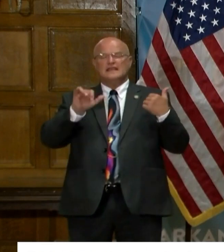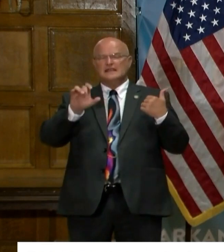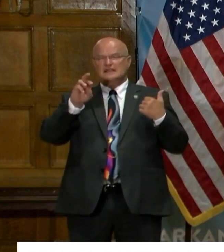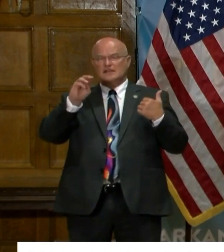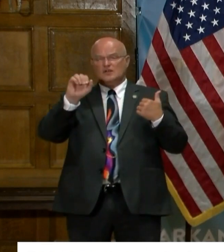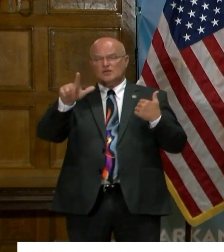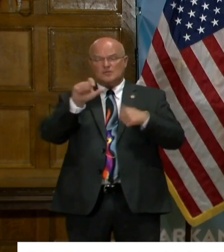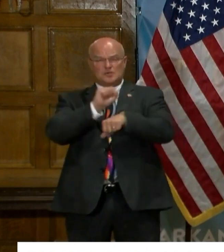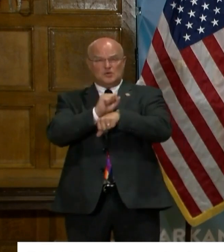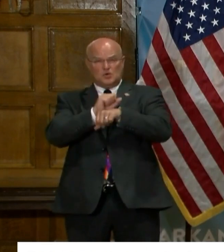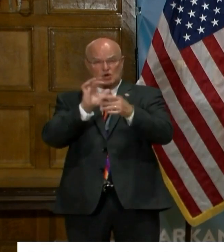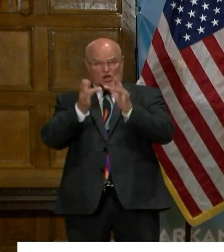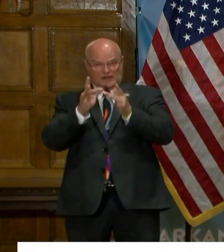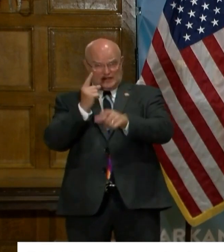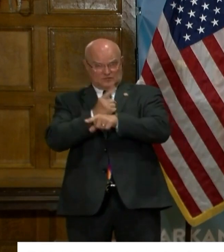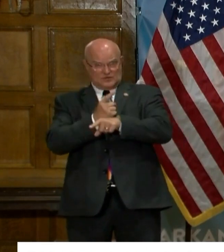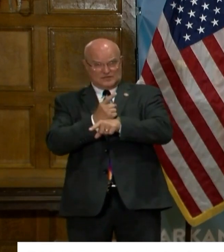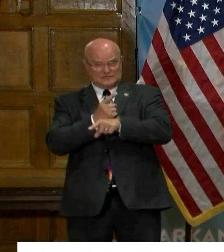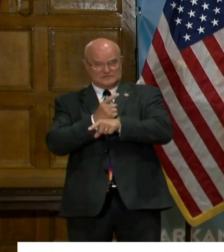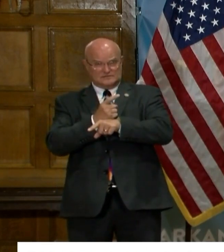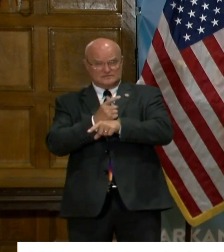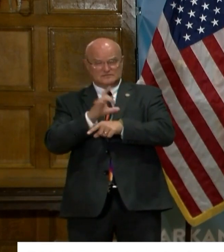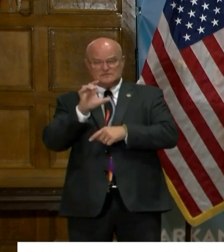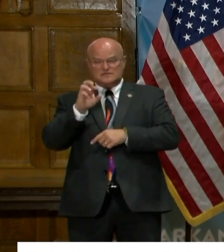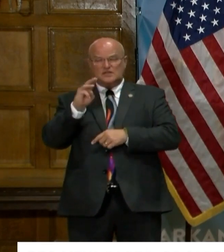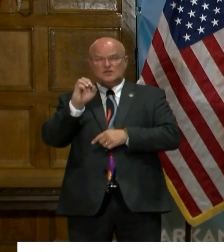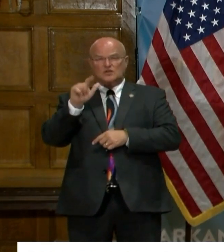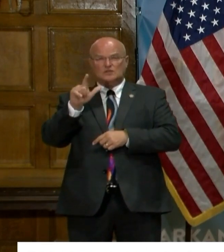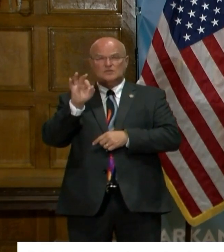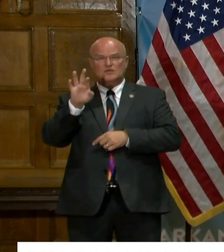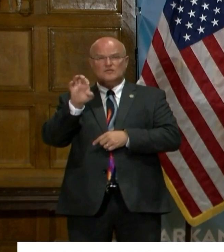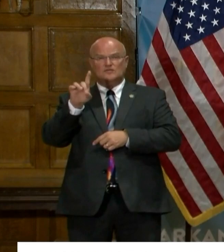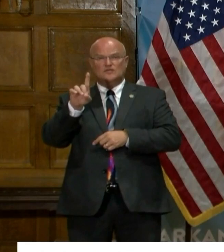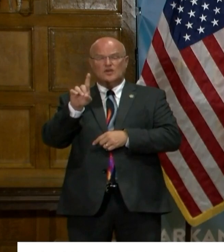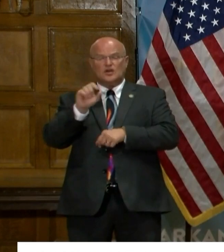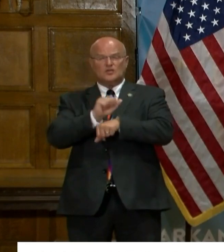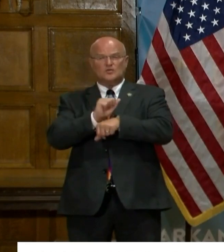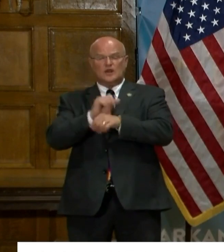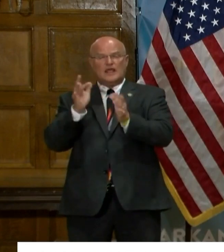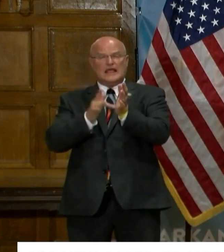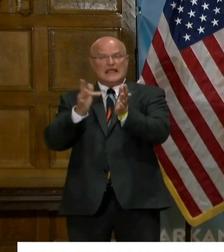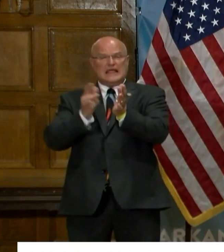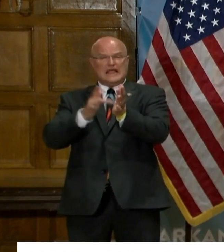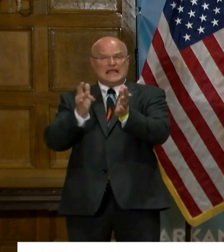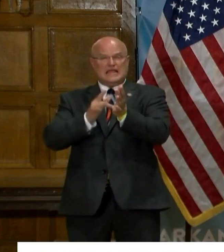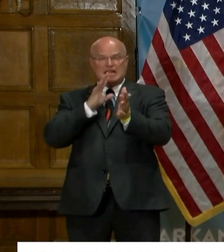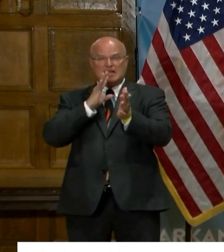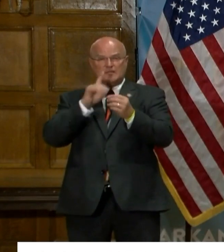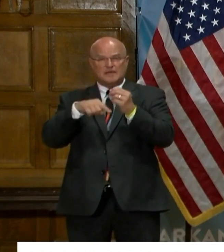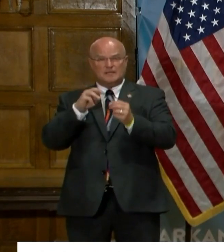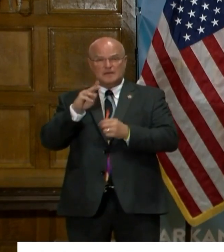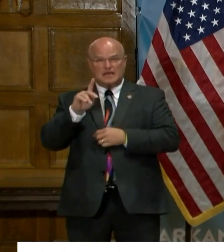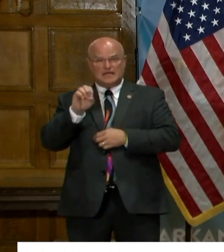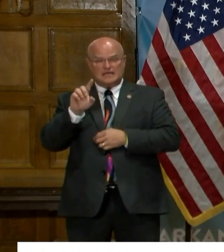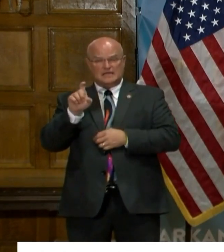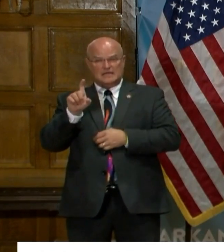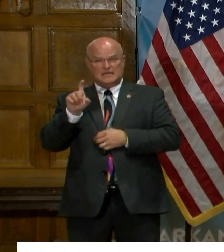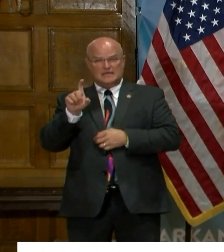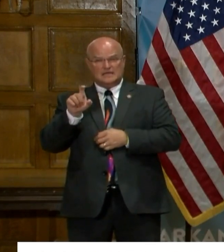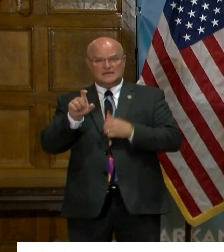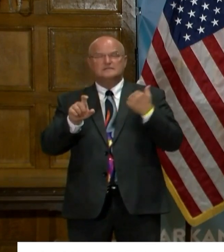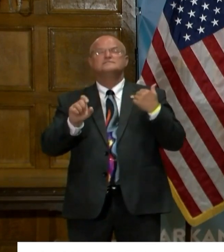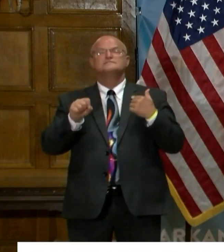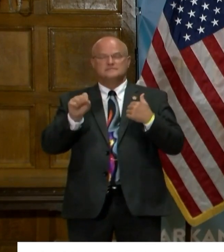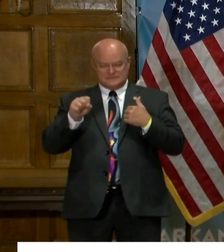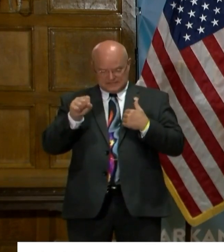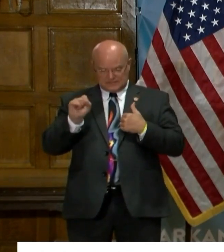criminal work online, criminal fraud work that takes advantage of consumers. Is that what you're speaking of, Mike?